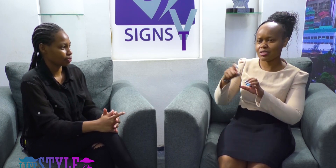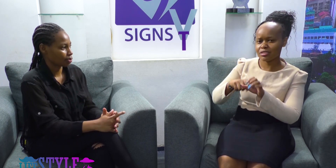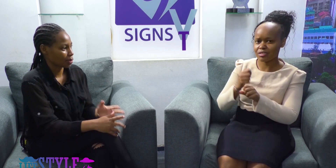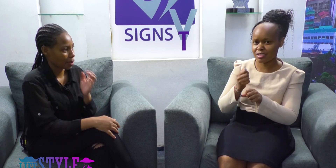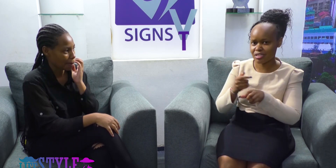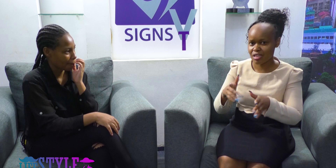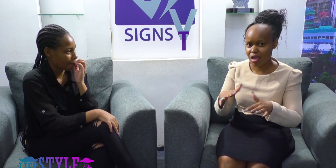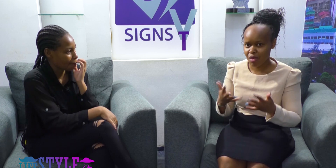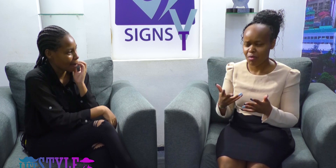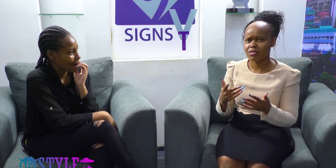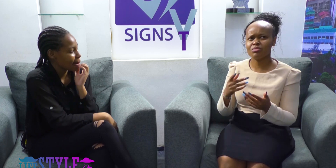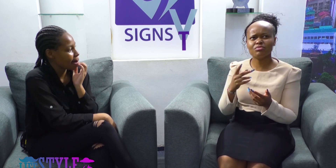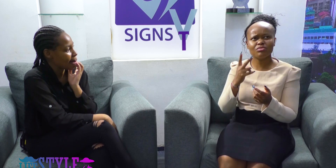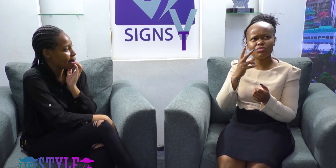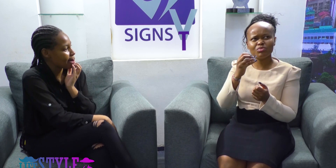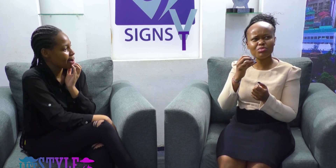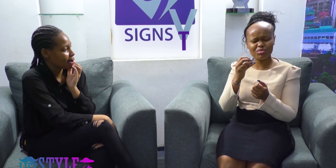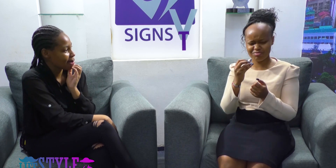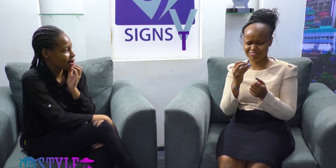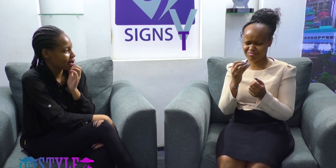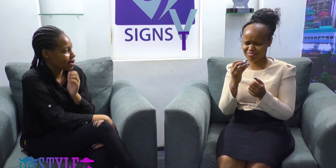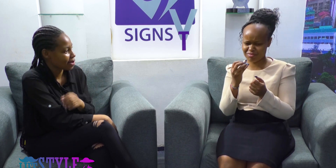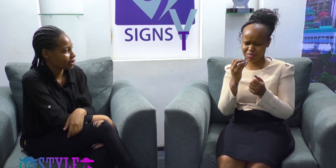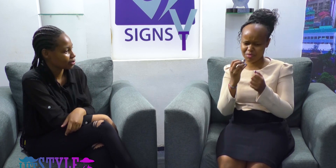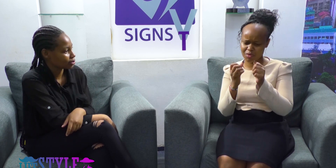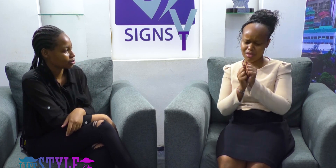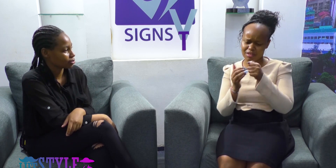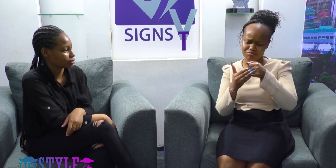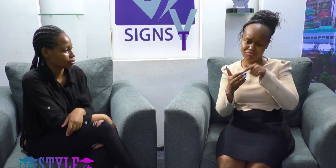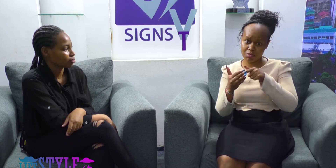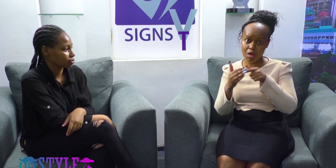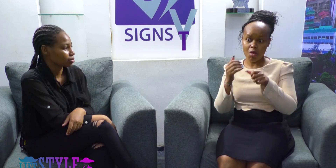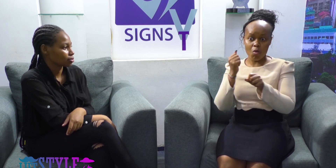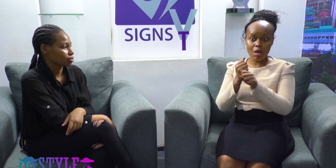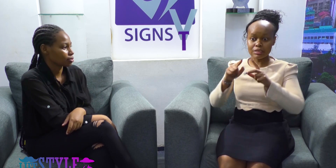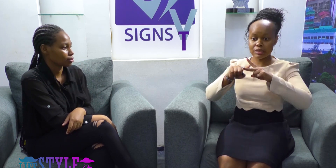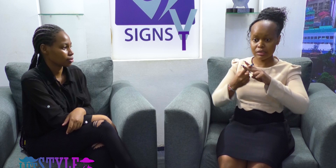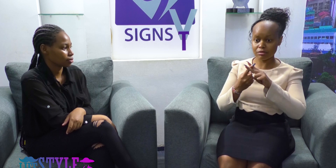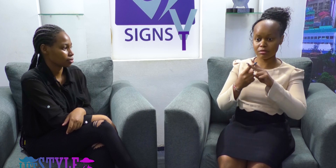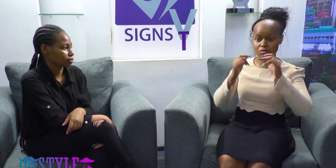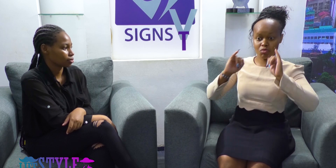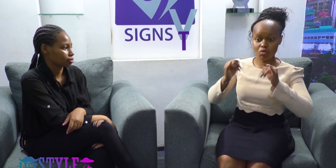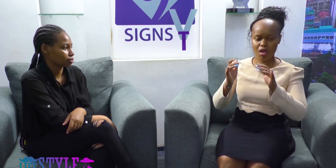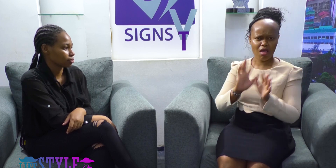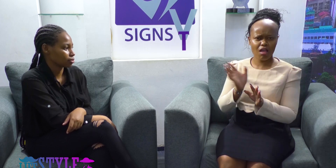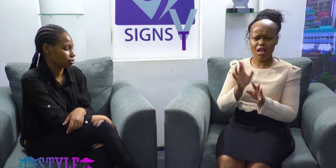So I joined Science Media way back in 2019. I